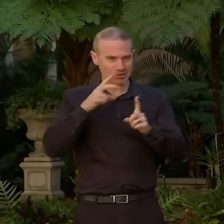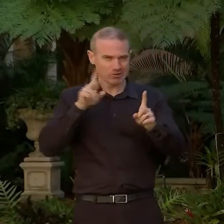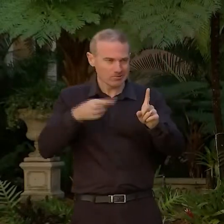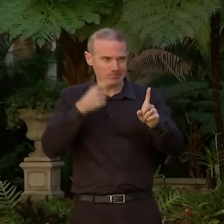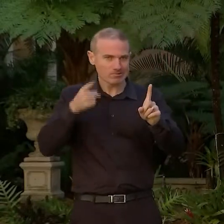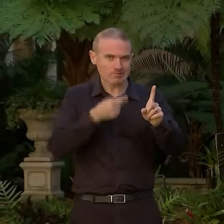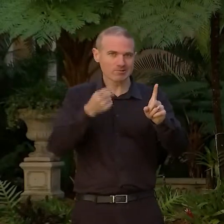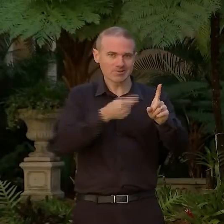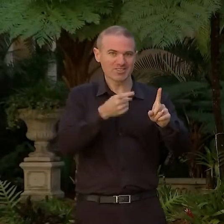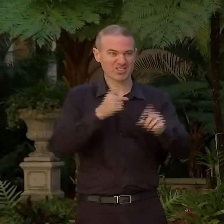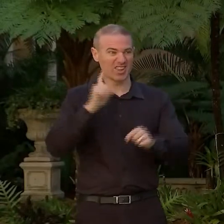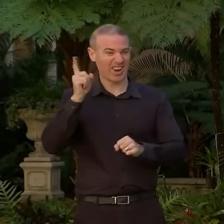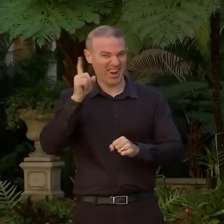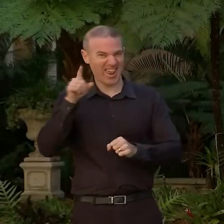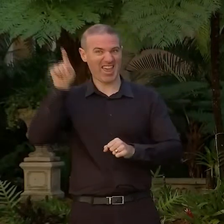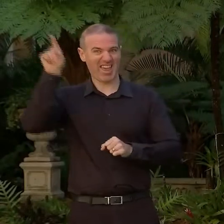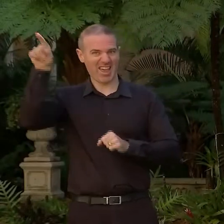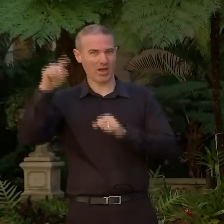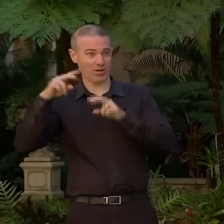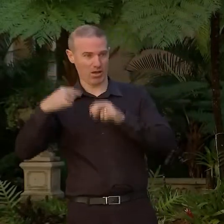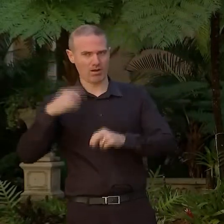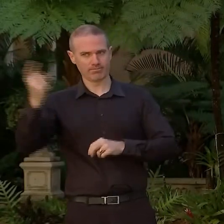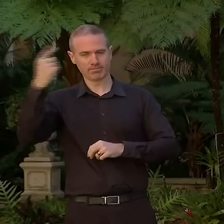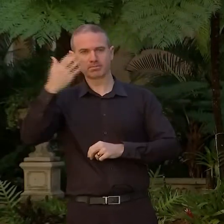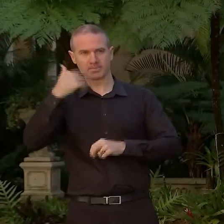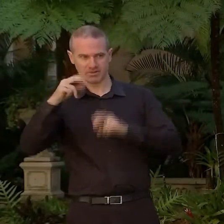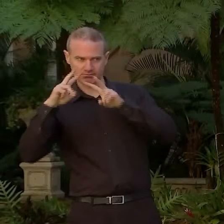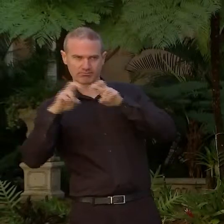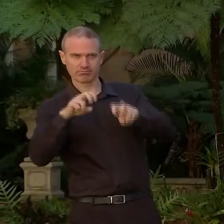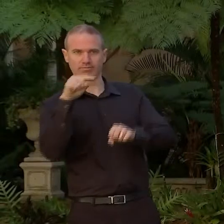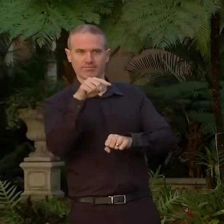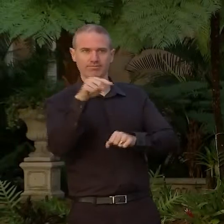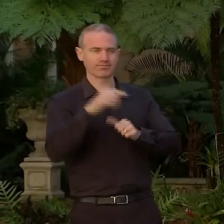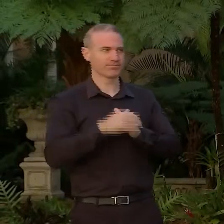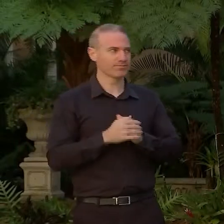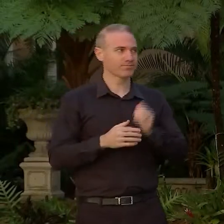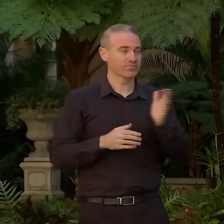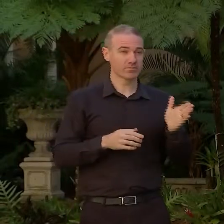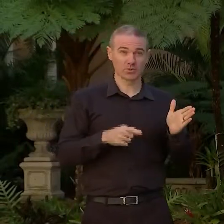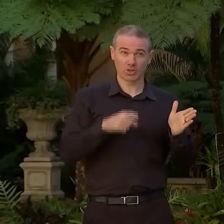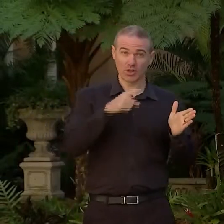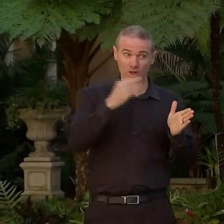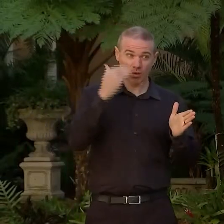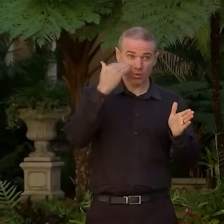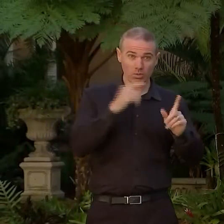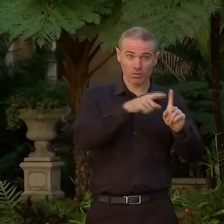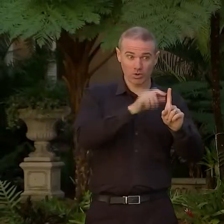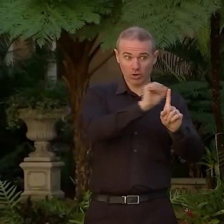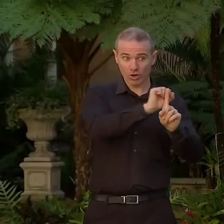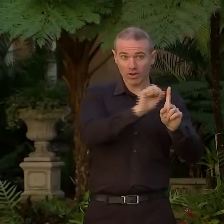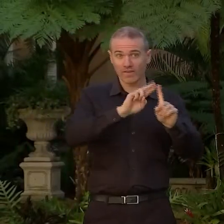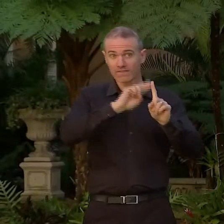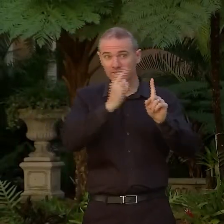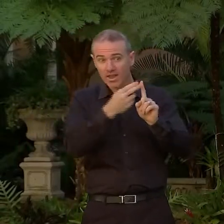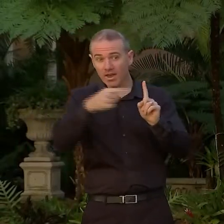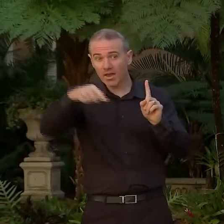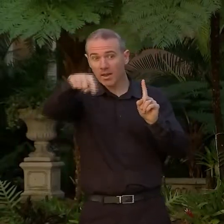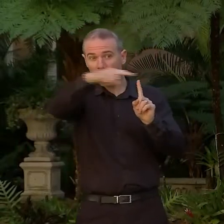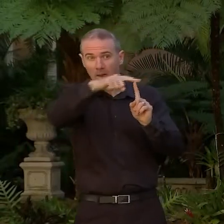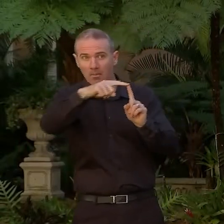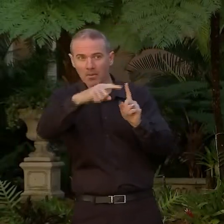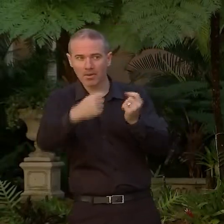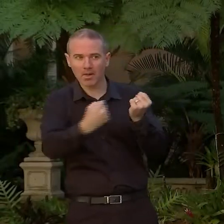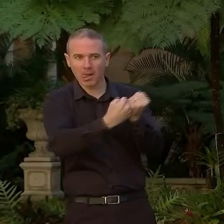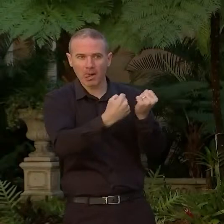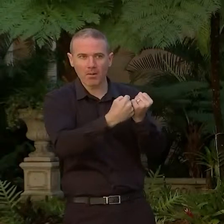of that are under an independent review that I've requested. Are you aware of that? Is she being helped by family? Is she being assisted by people? No, I won't get